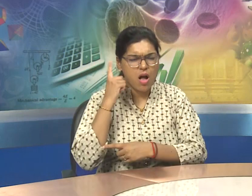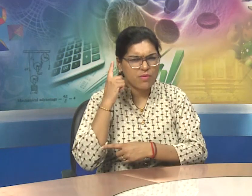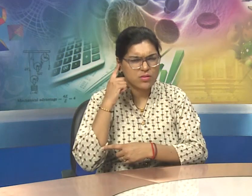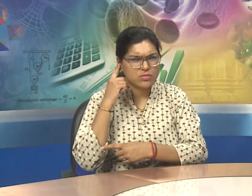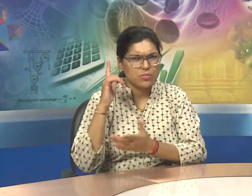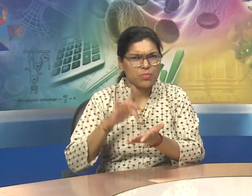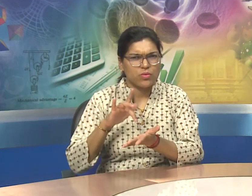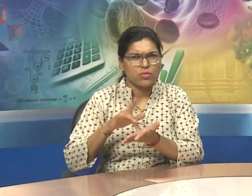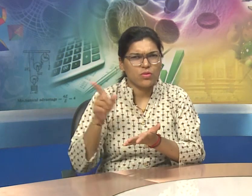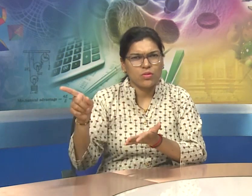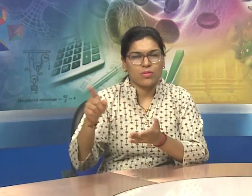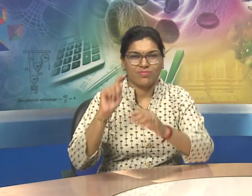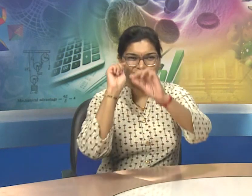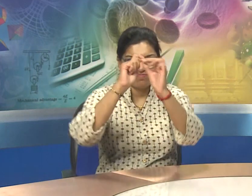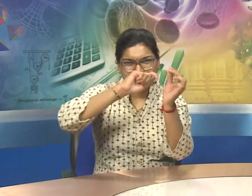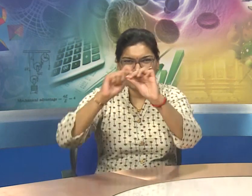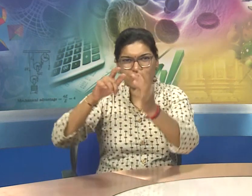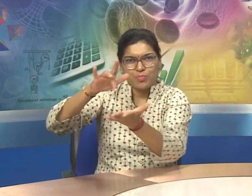light cotton blanket,